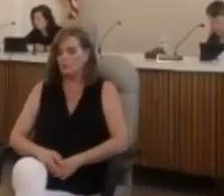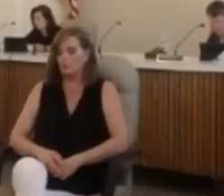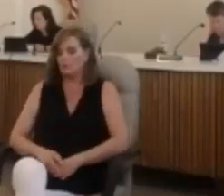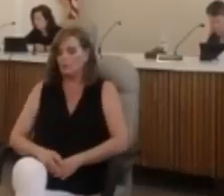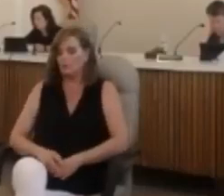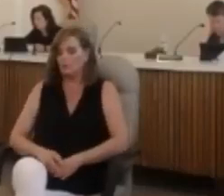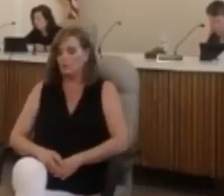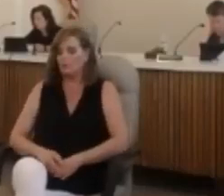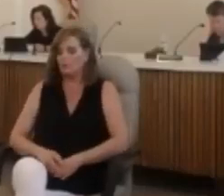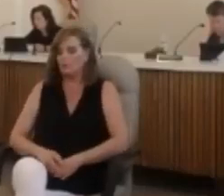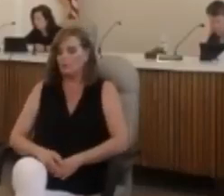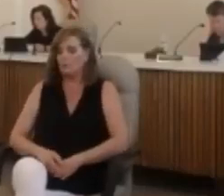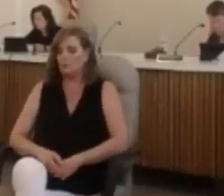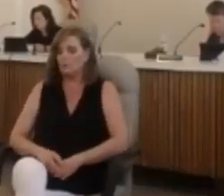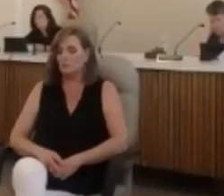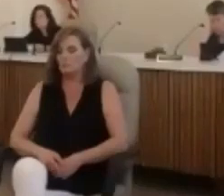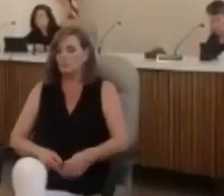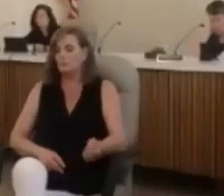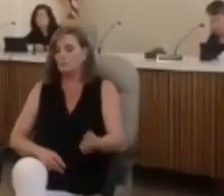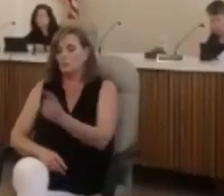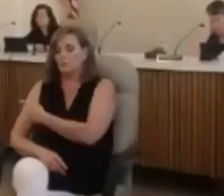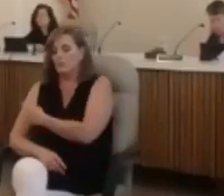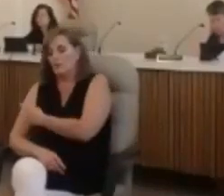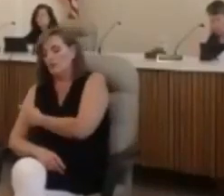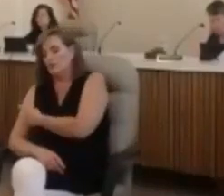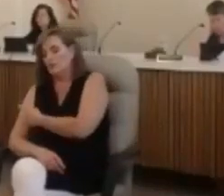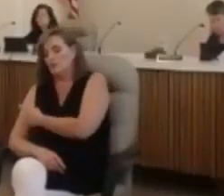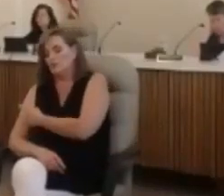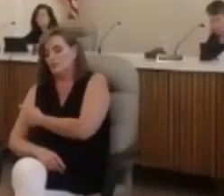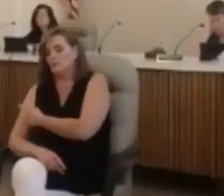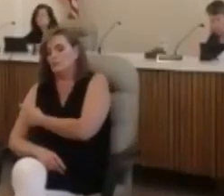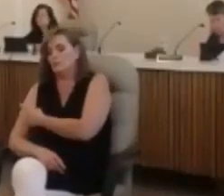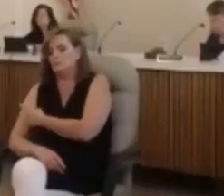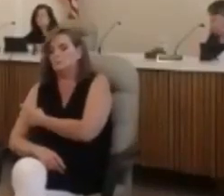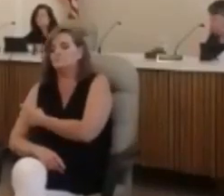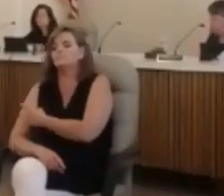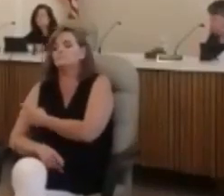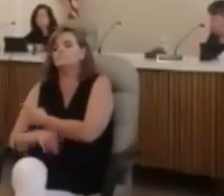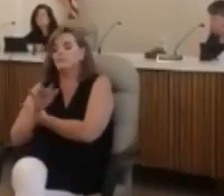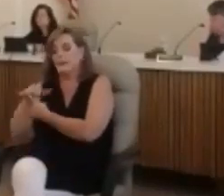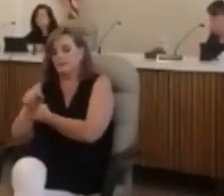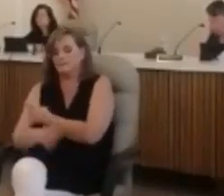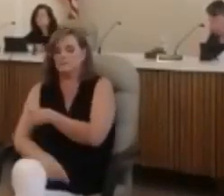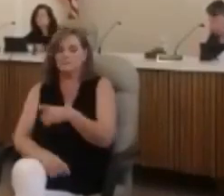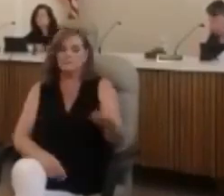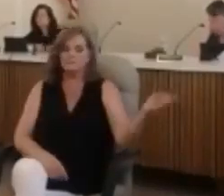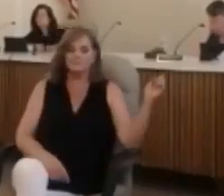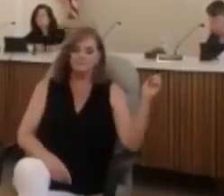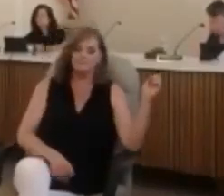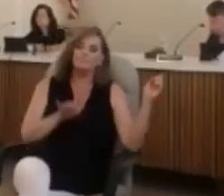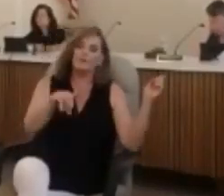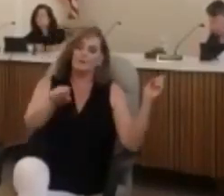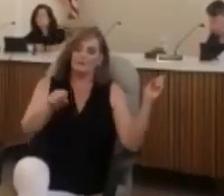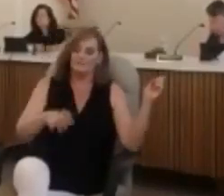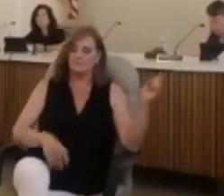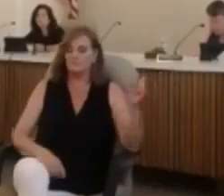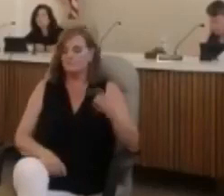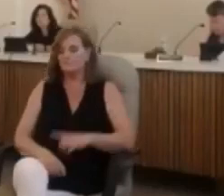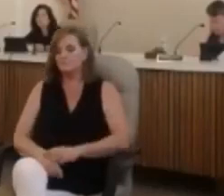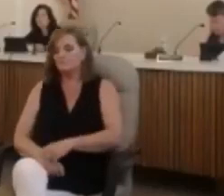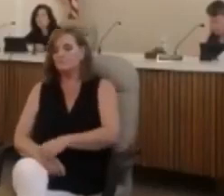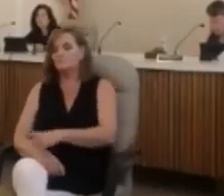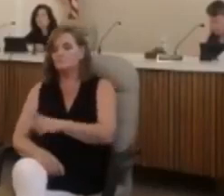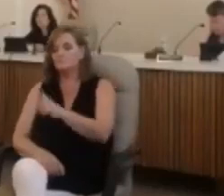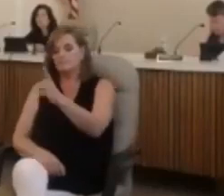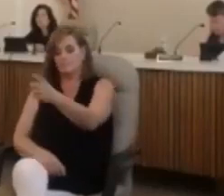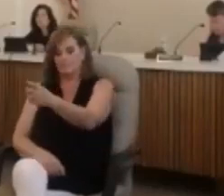I hit the wrong button. Councilmember Barley. Aye. Councilmember Stafford. Aye. Councilmember